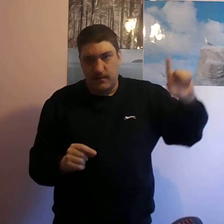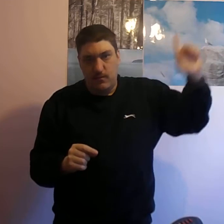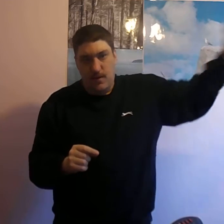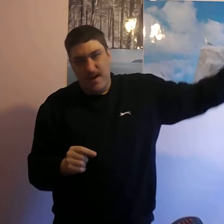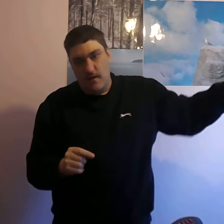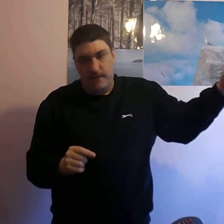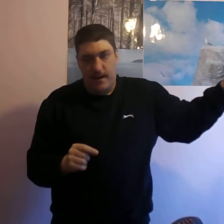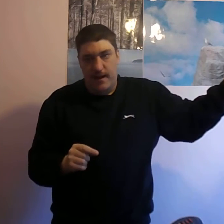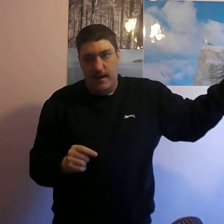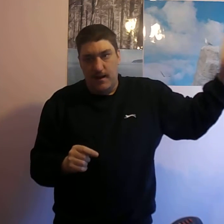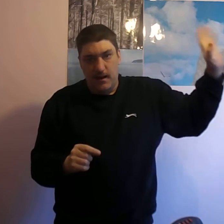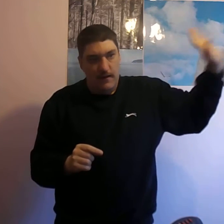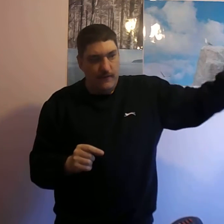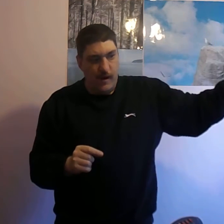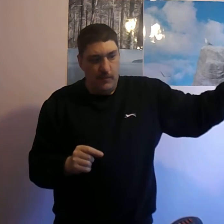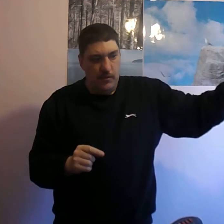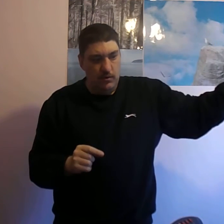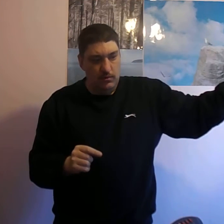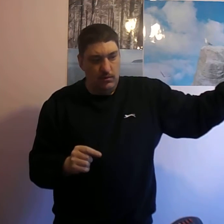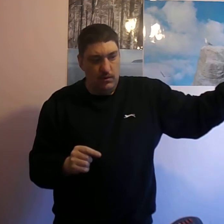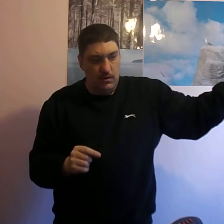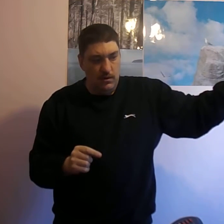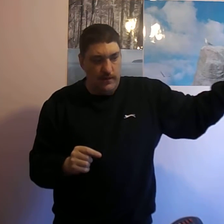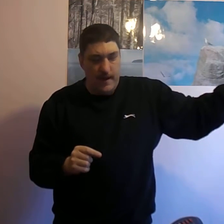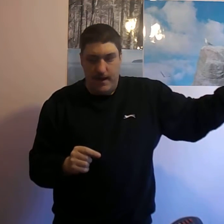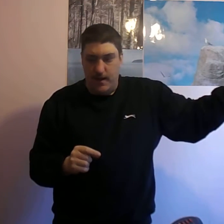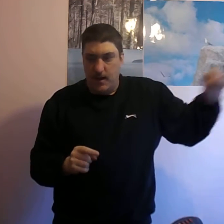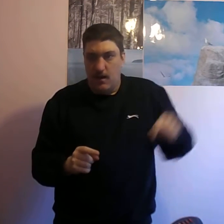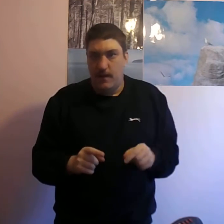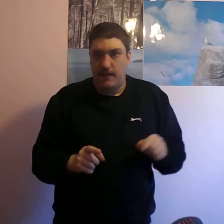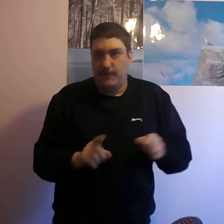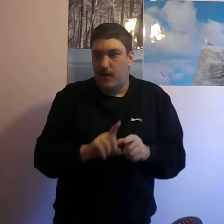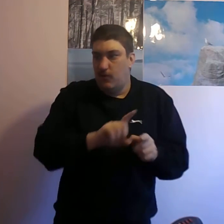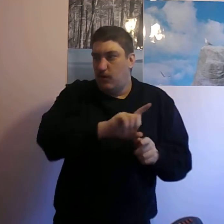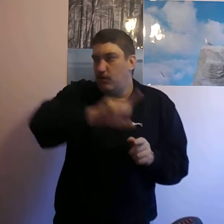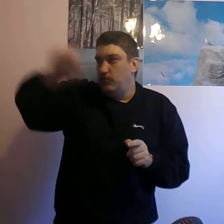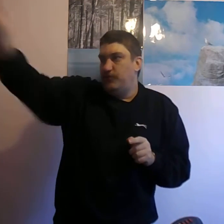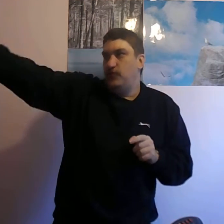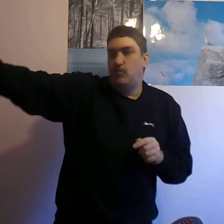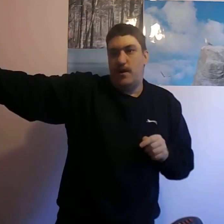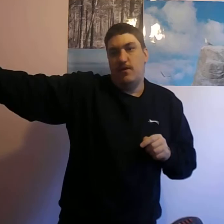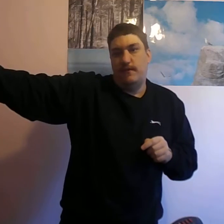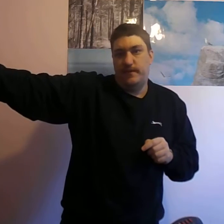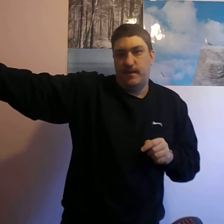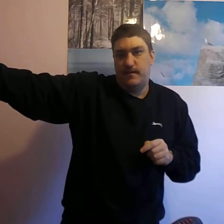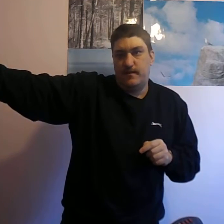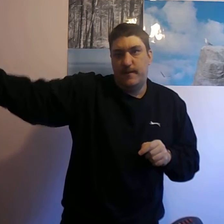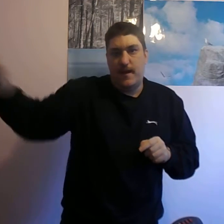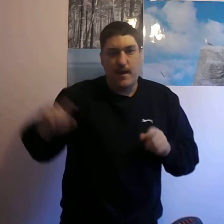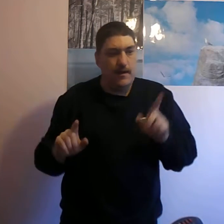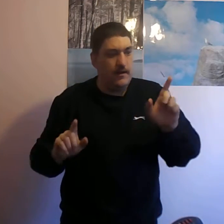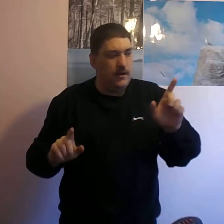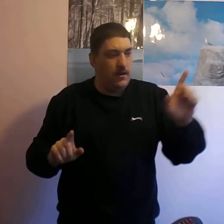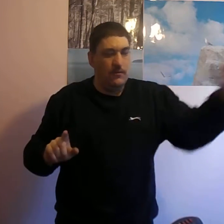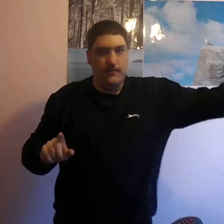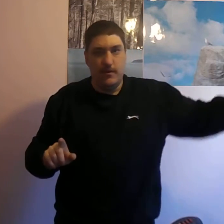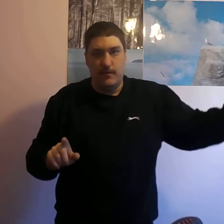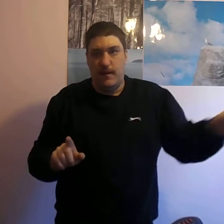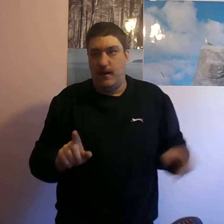way over there, fire a portal there, and then fire one to way over the distance there, and then you go through there